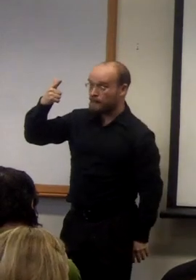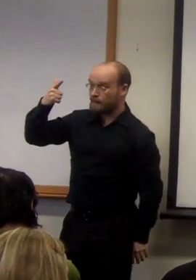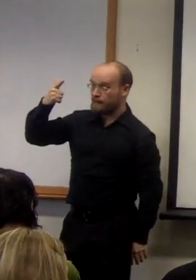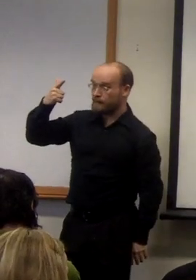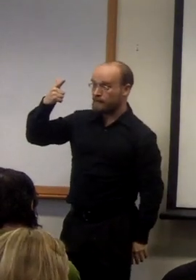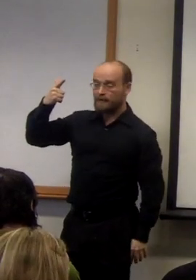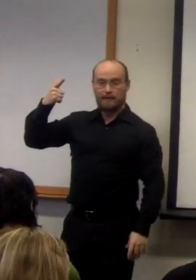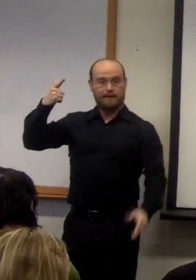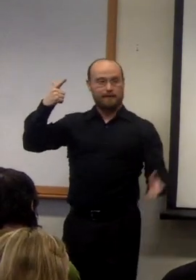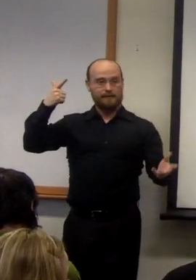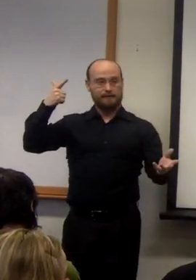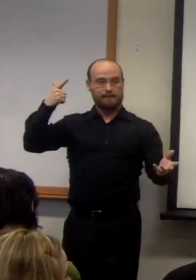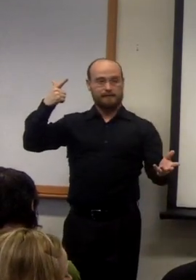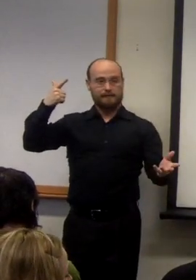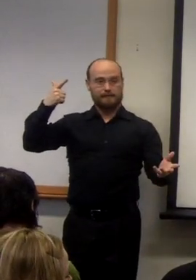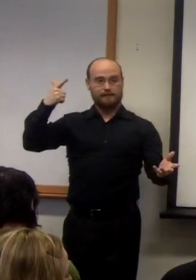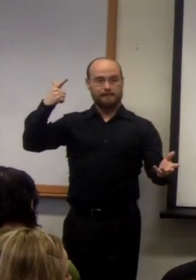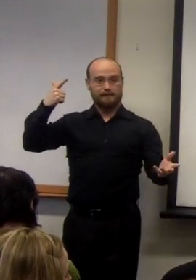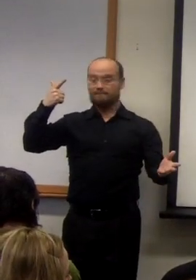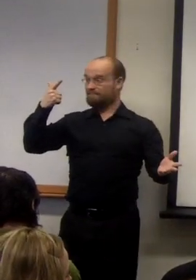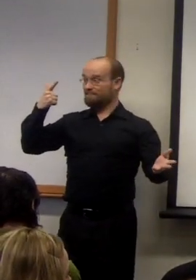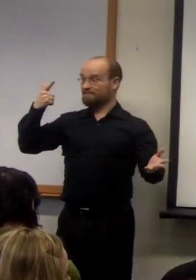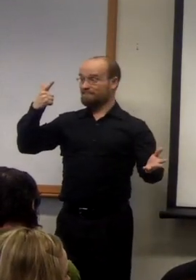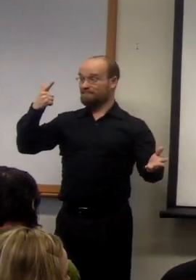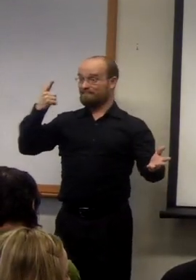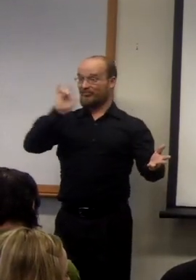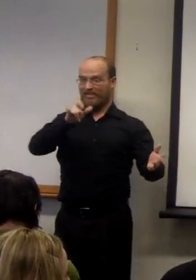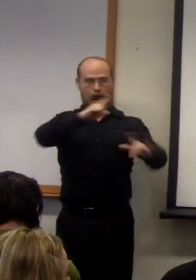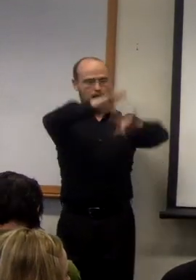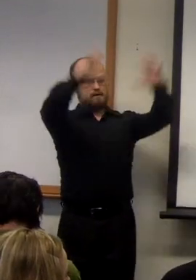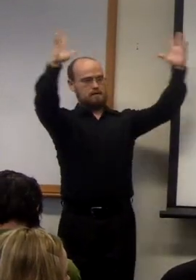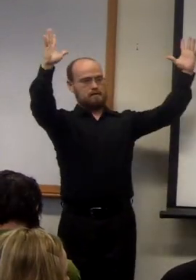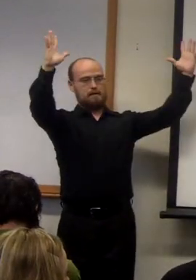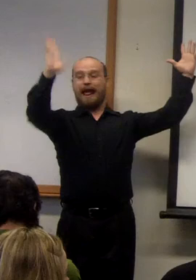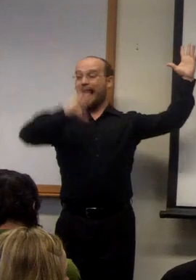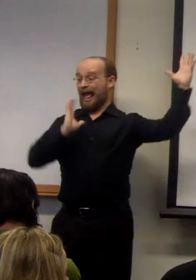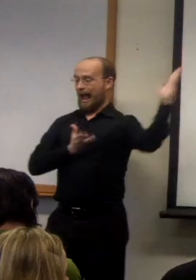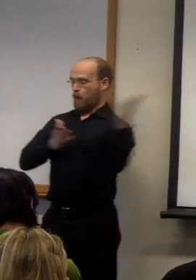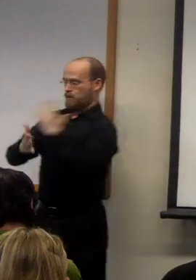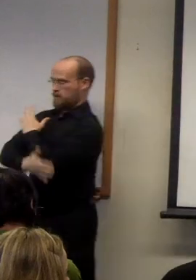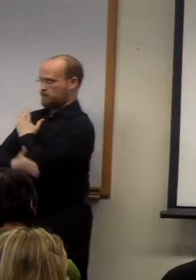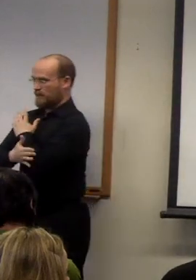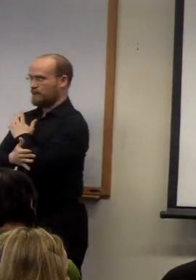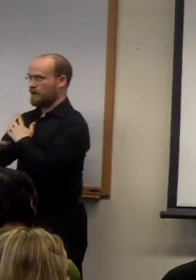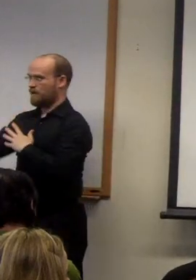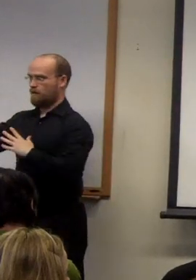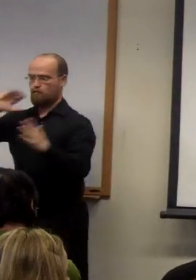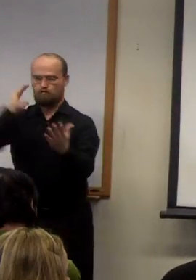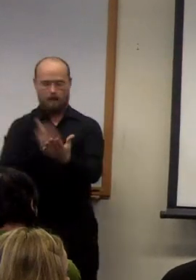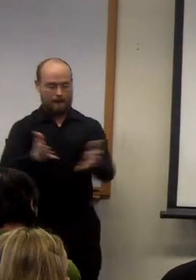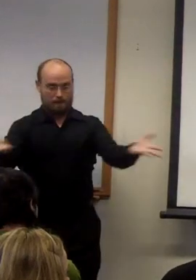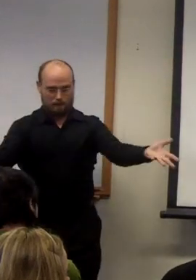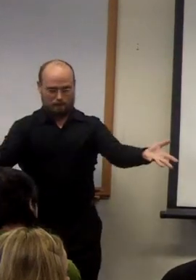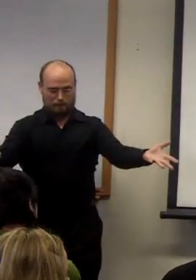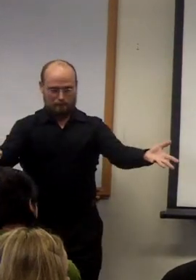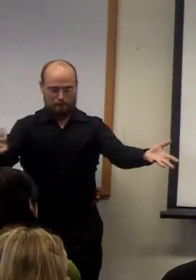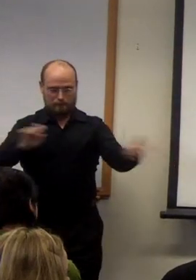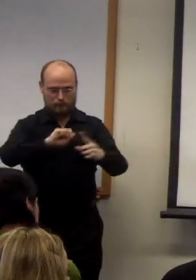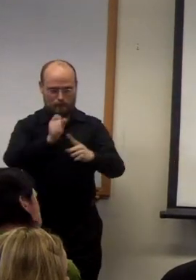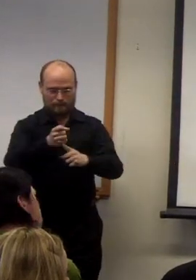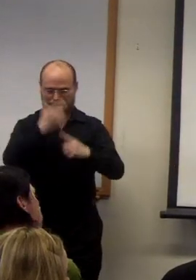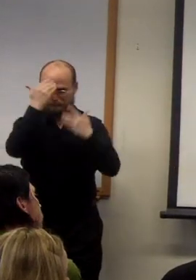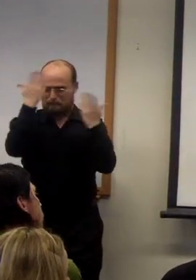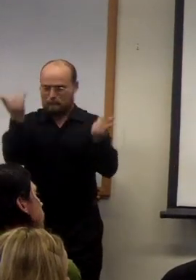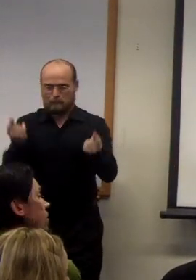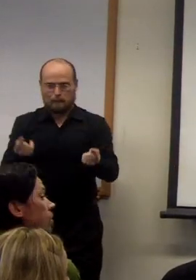Right? But that's the state of our country right now, right? That we don't know what to do in this situation. I just heard a report